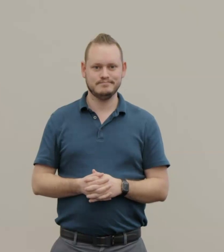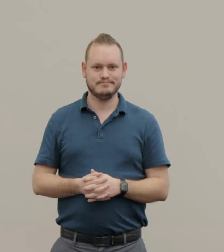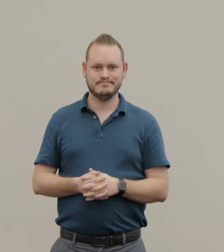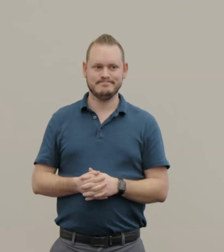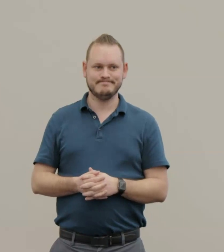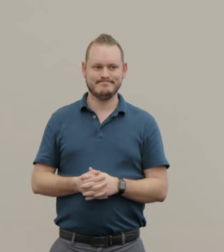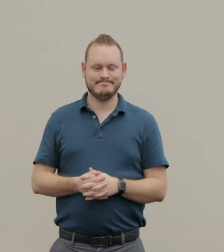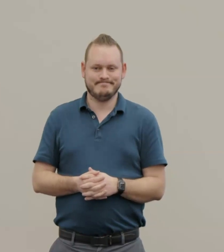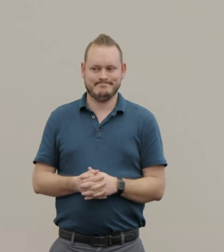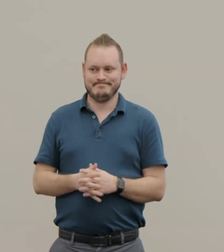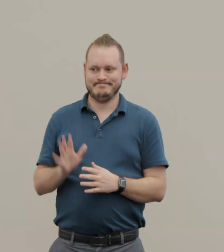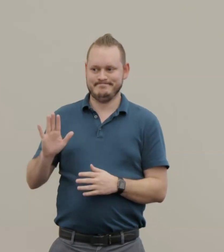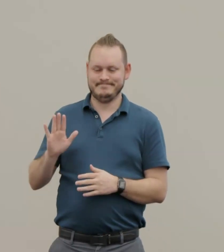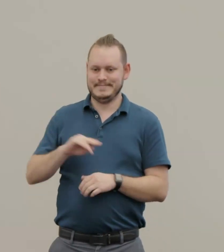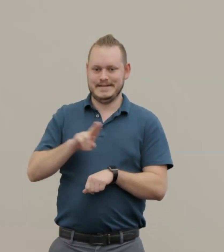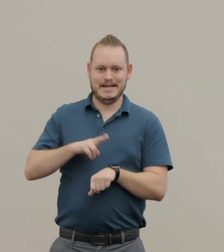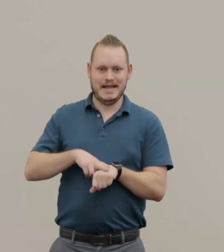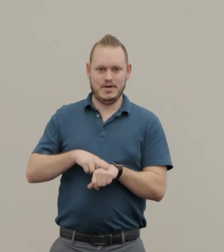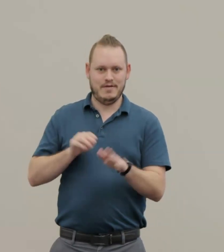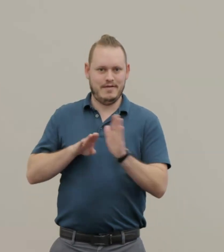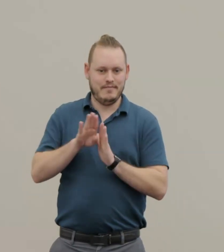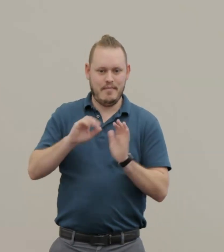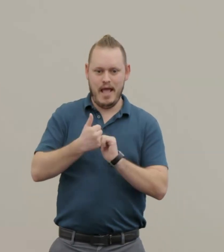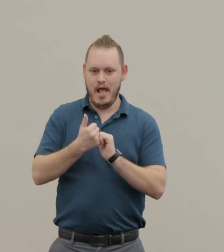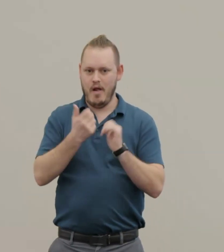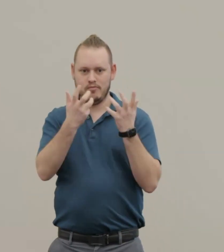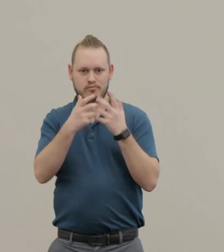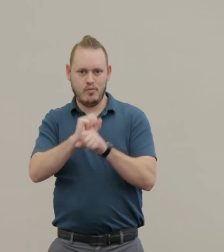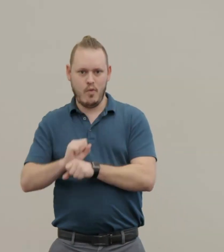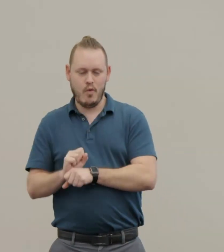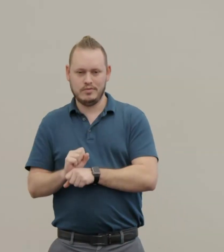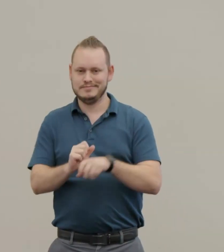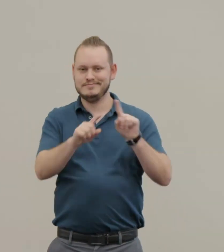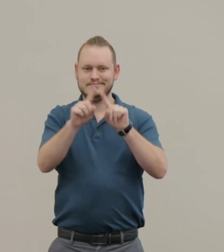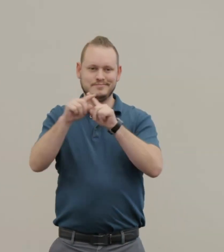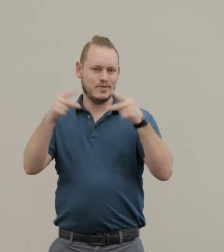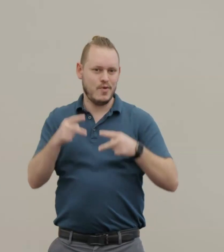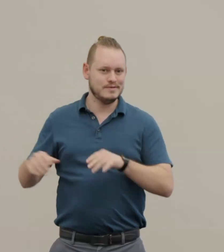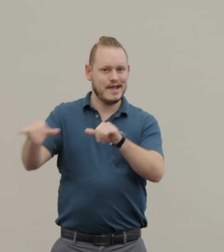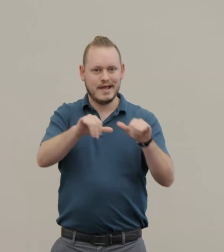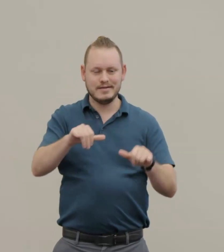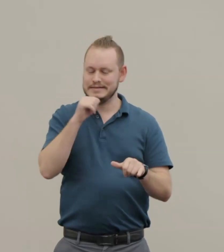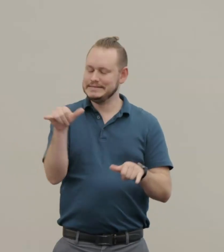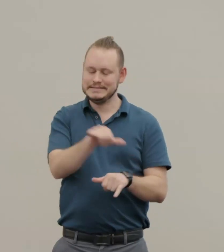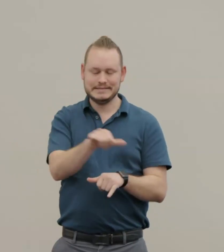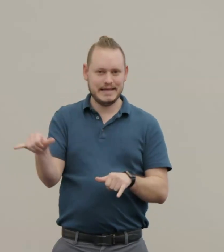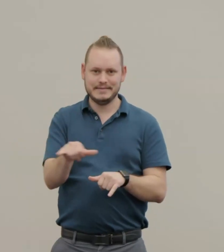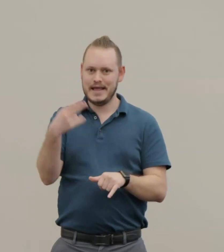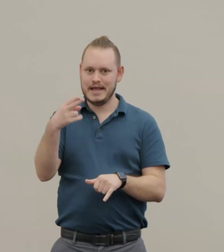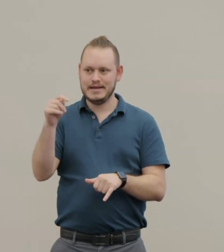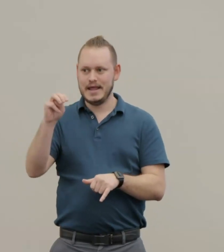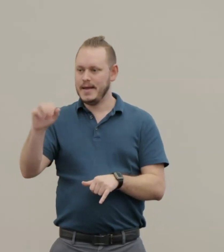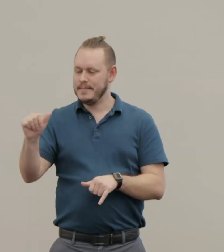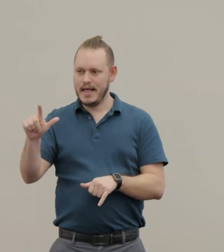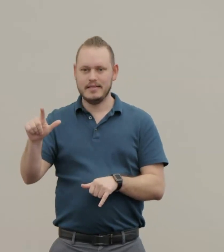like developers and how they work, right? Like there's different coding standards. It's not as easy as semantic HTML